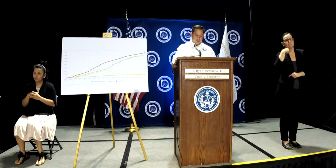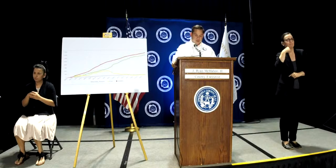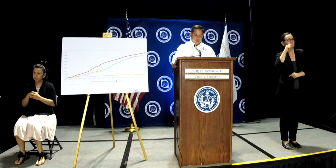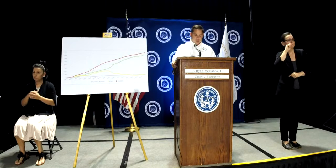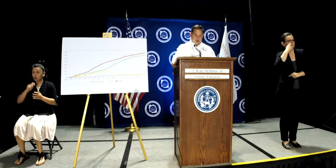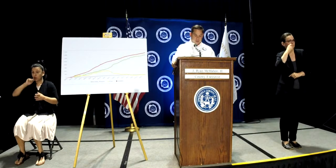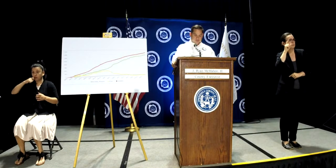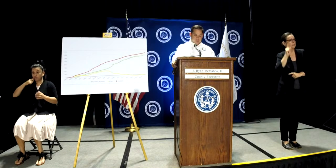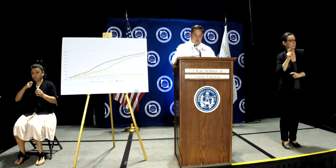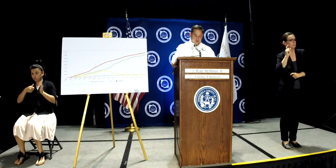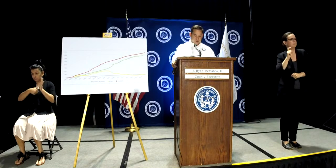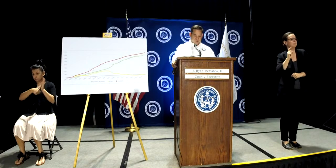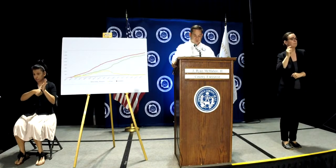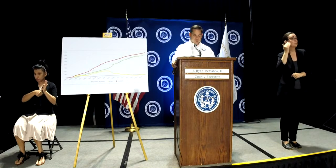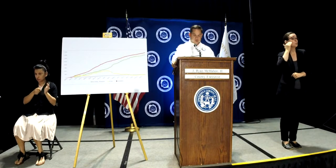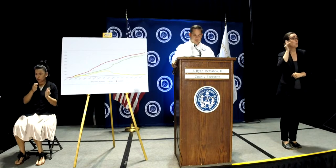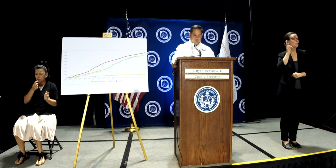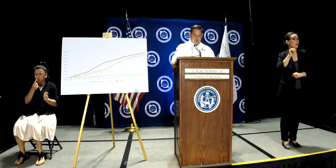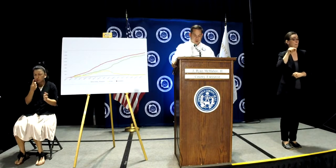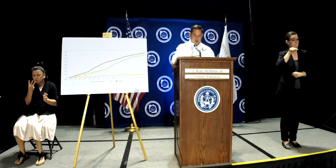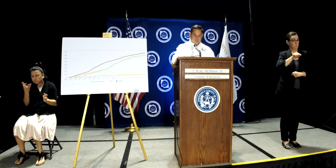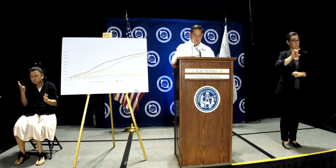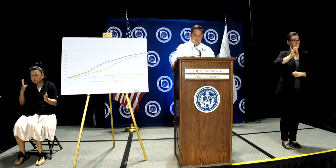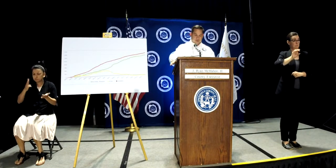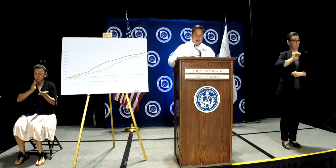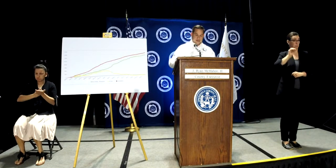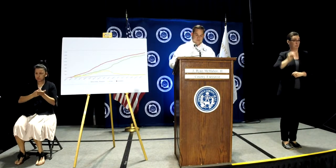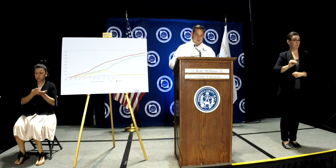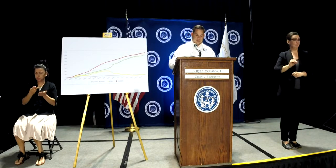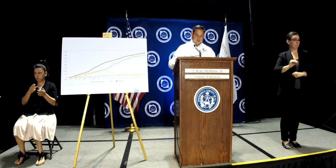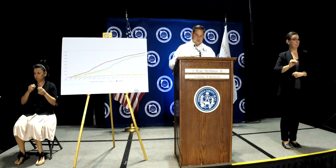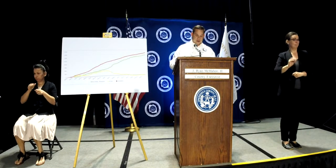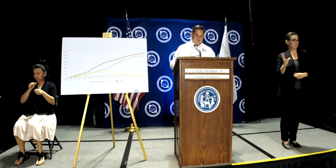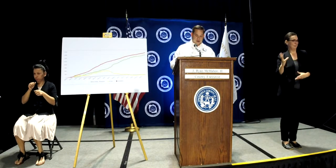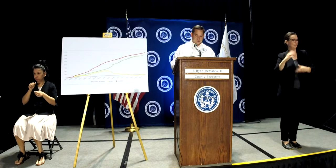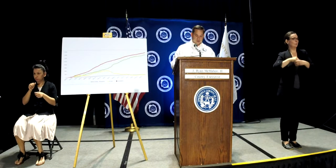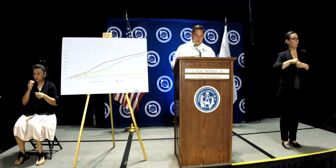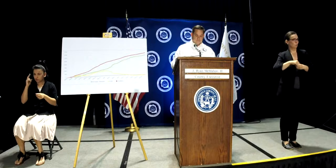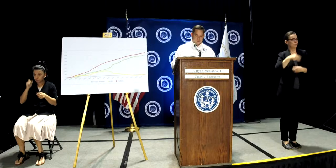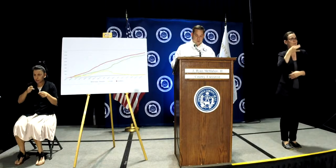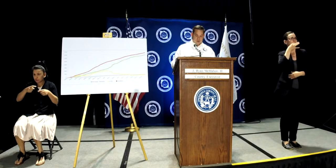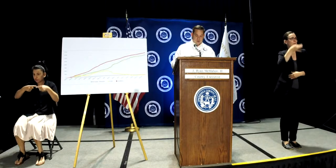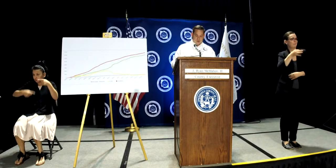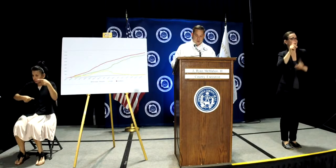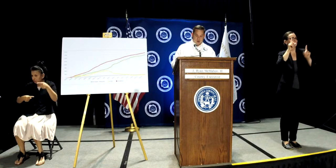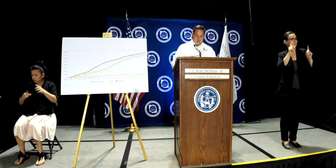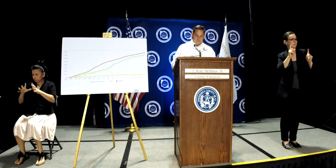testing that's been done at the universities, but the negative tests do not factor in.